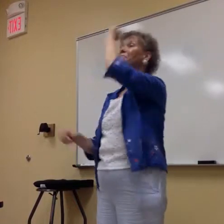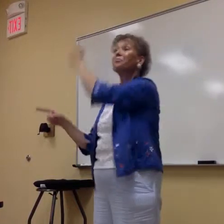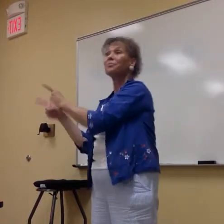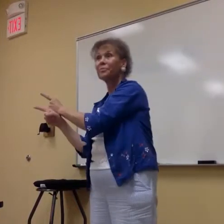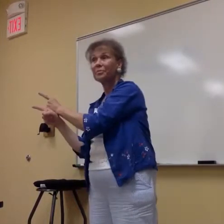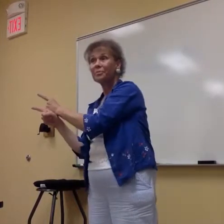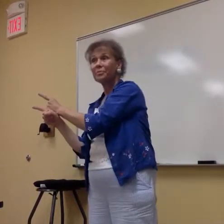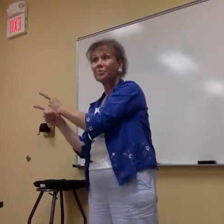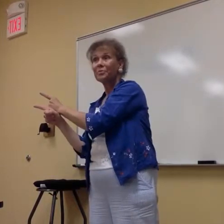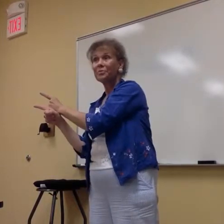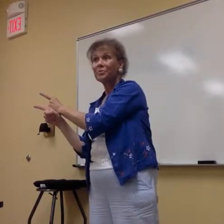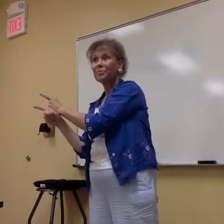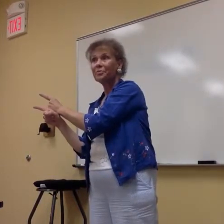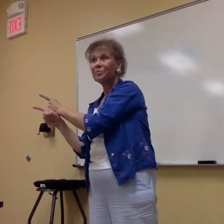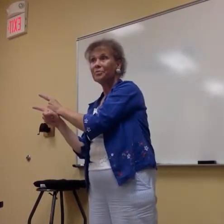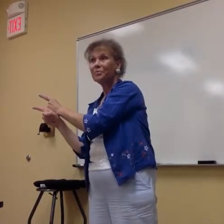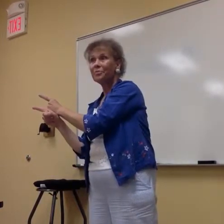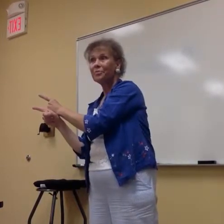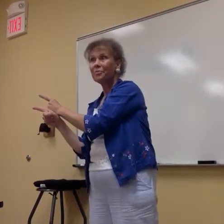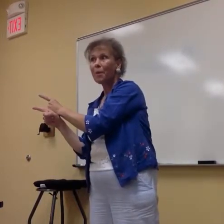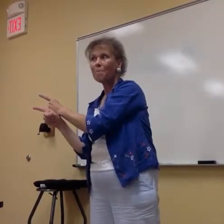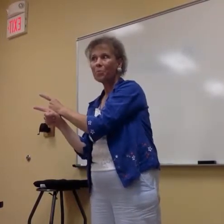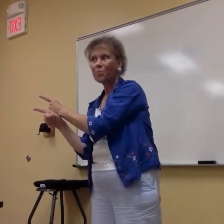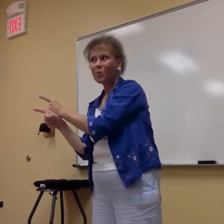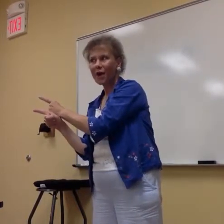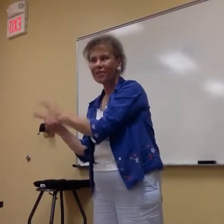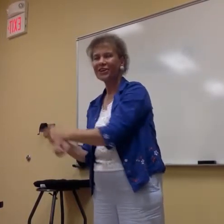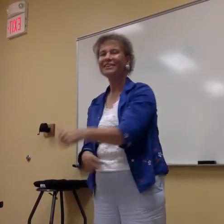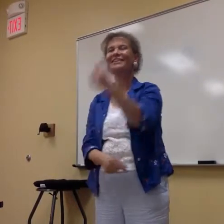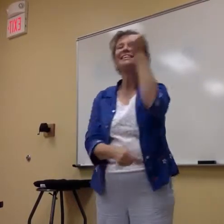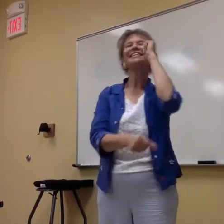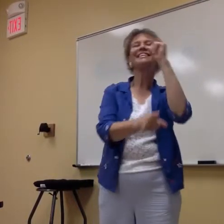Sister. No, brother. Brother. Sister.